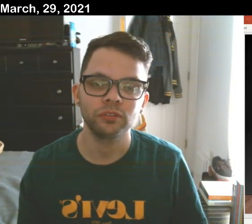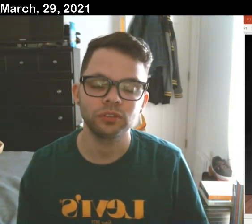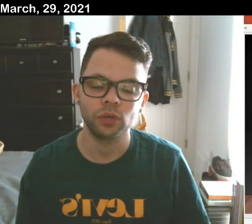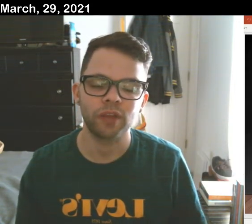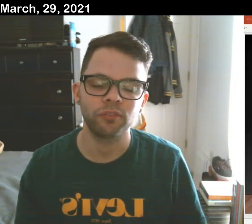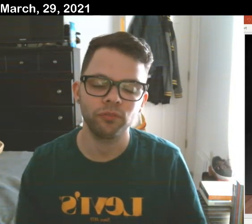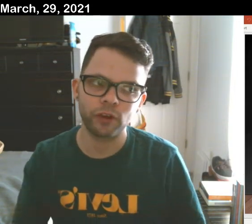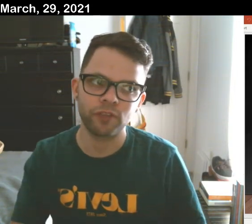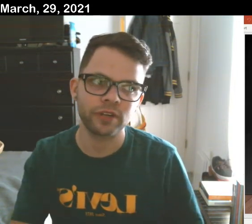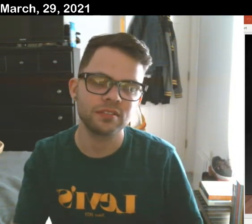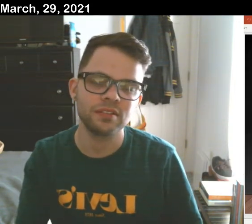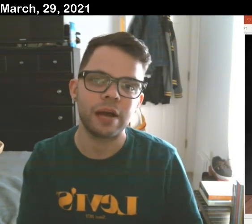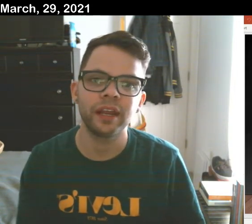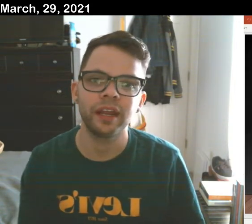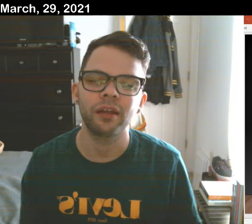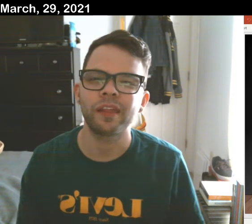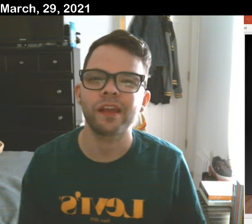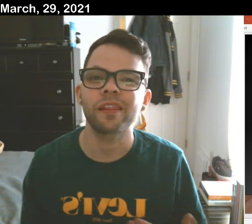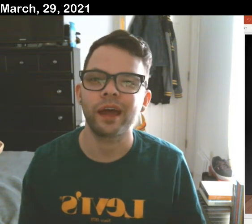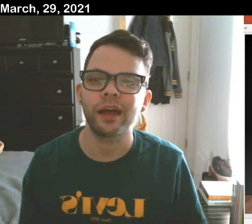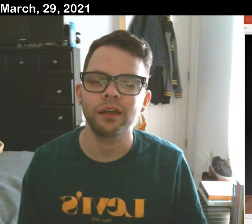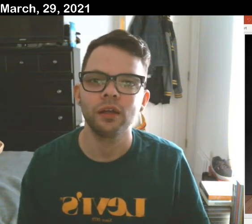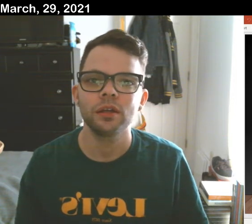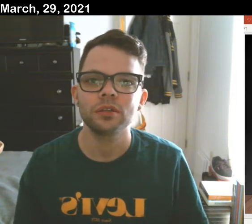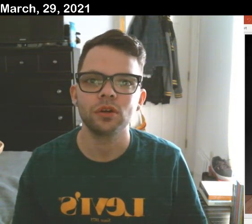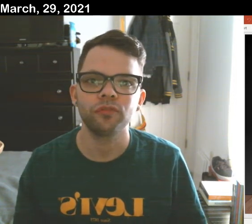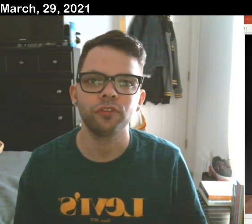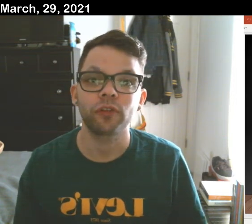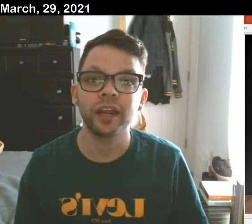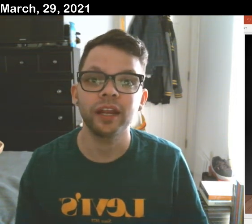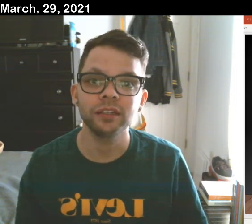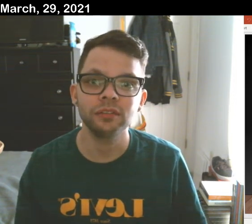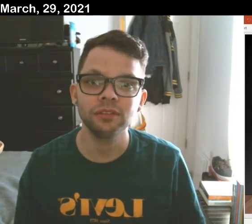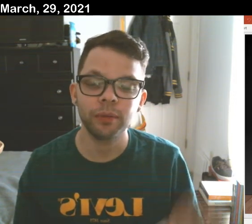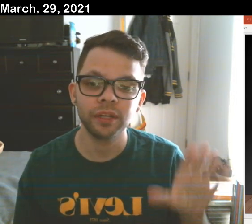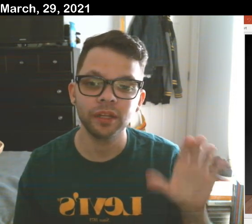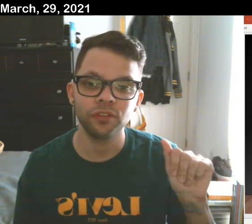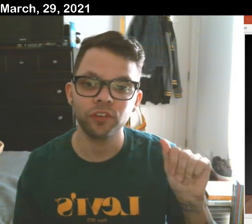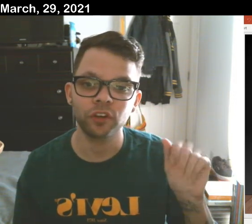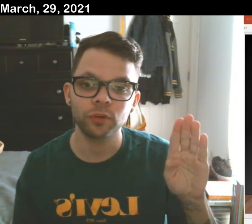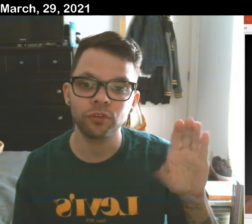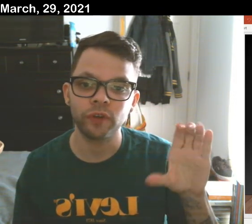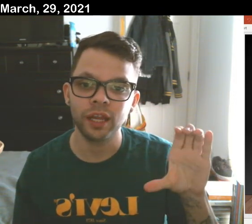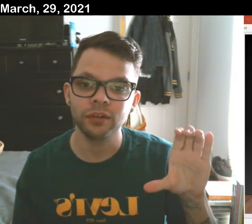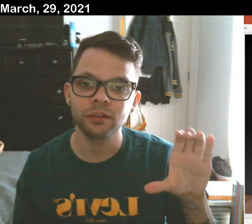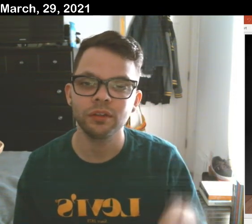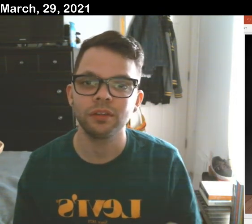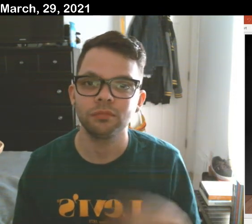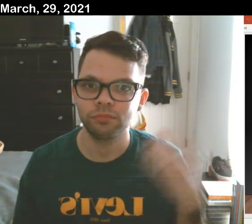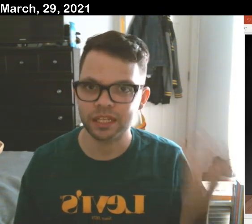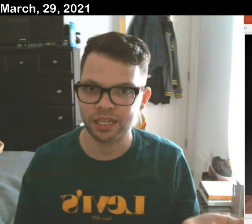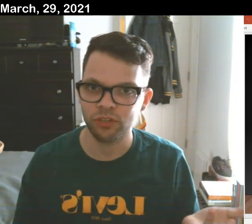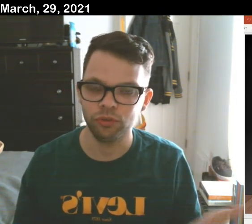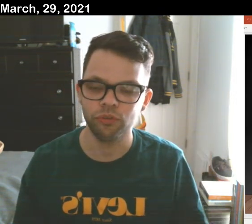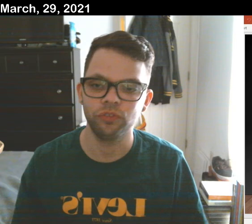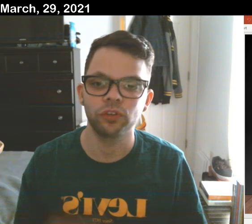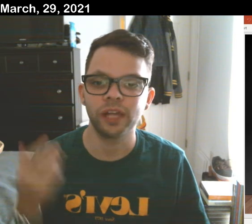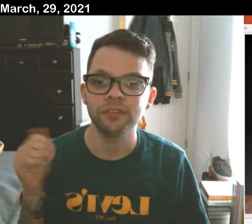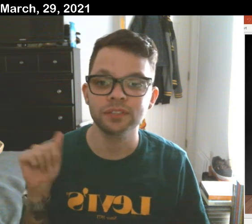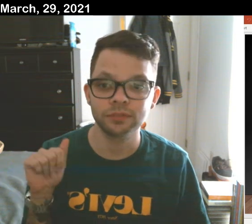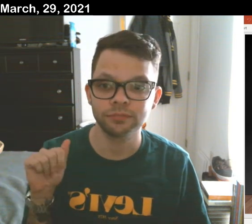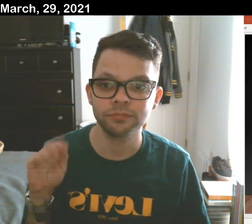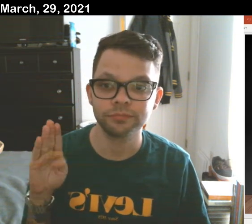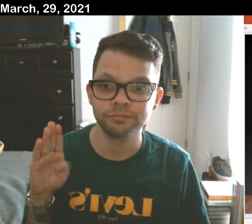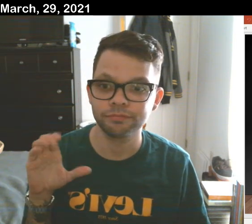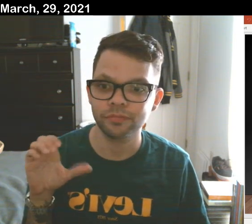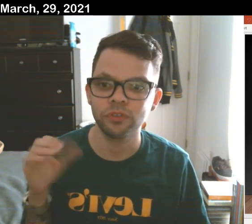with. So when I reference dominant hand, think that. So if you're right-handed dominant and you fingerspell with your right hand, that's the hand you'll use. If you're